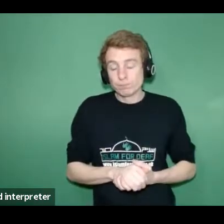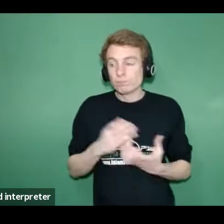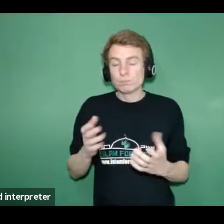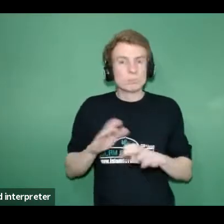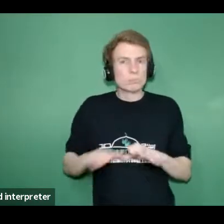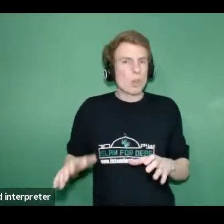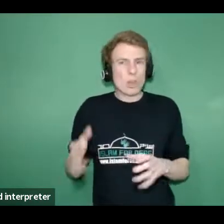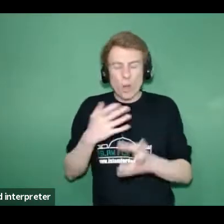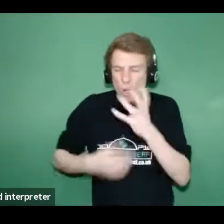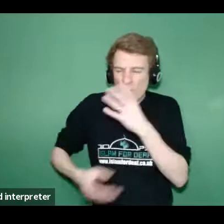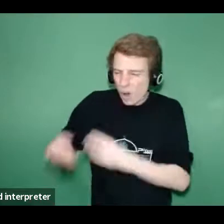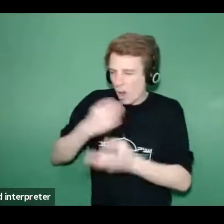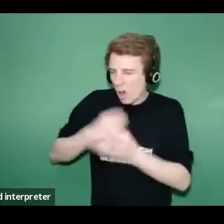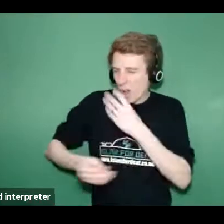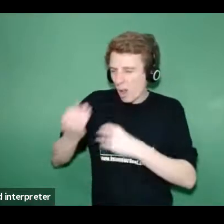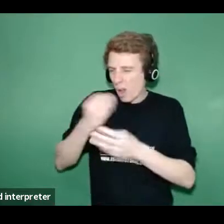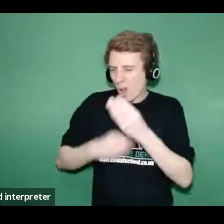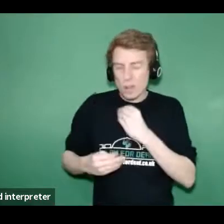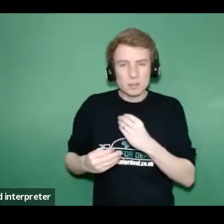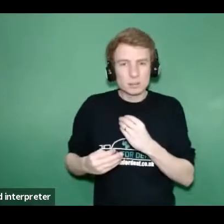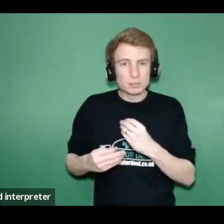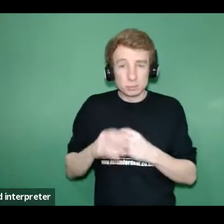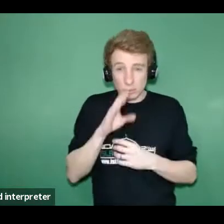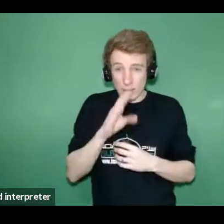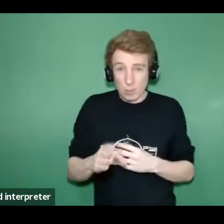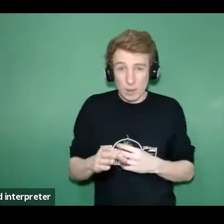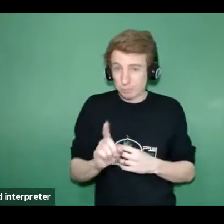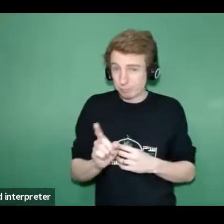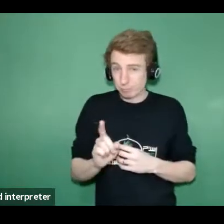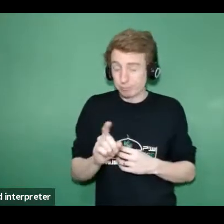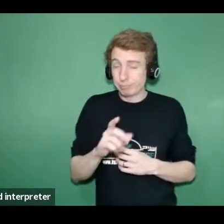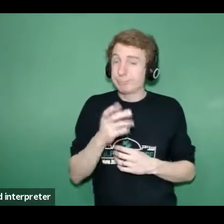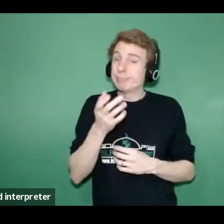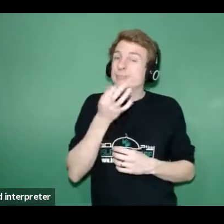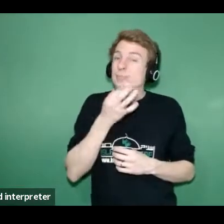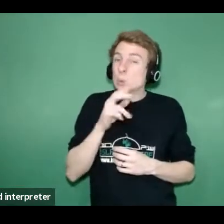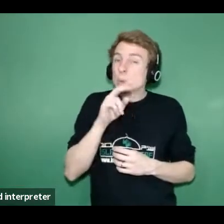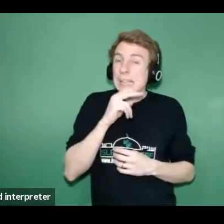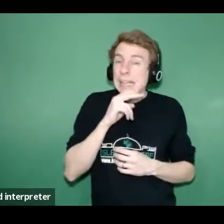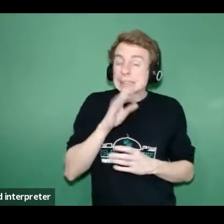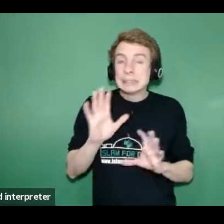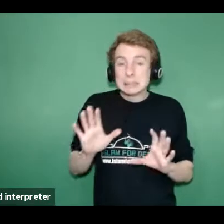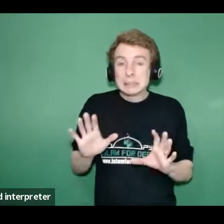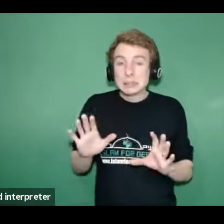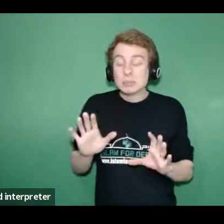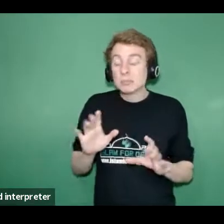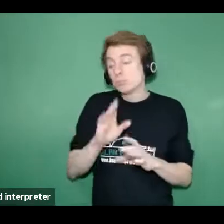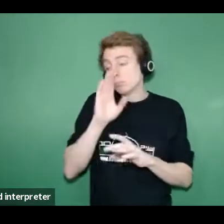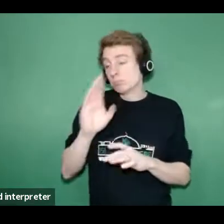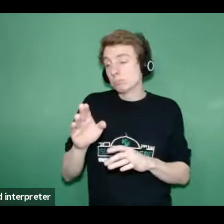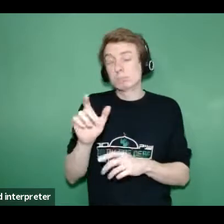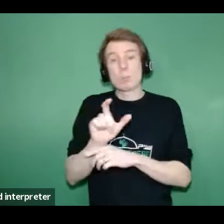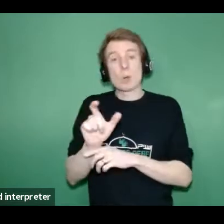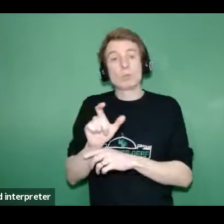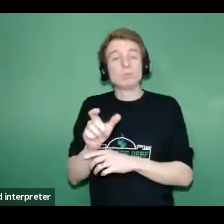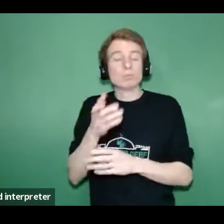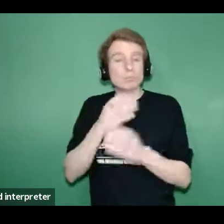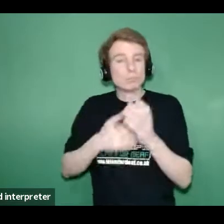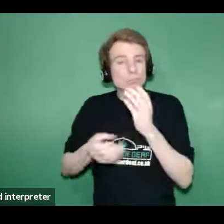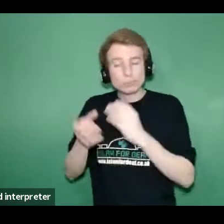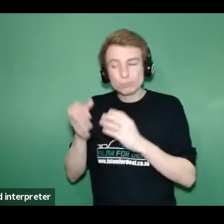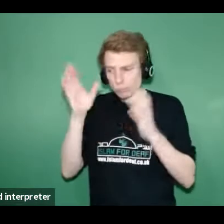worship are made easier. So the individual who doesn't eat so much, they find the energy, they find the lightness, so that they